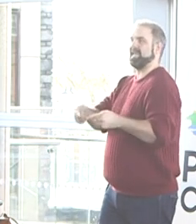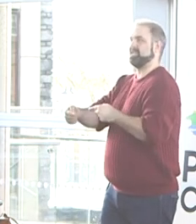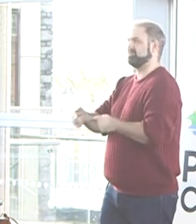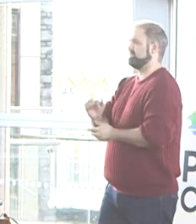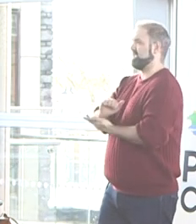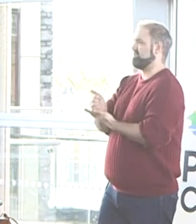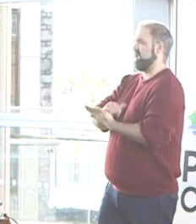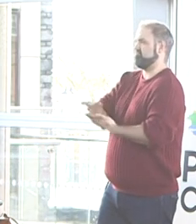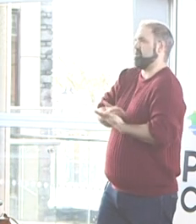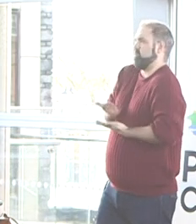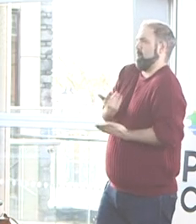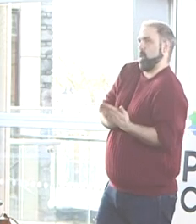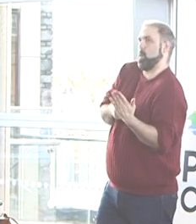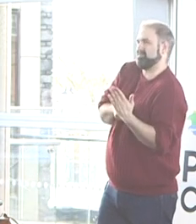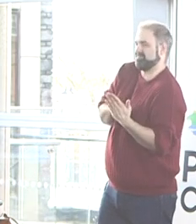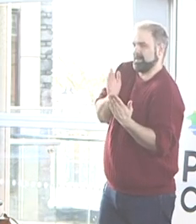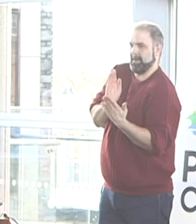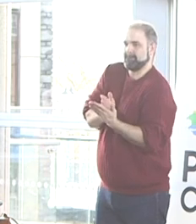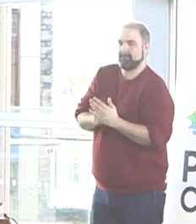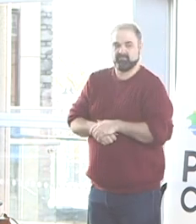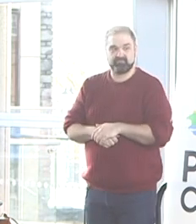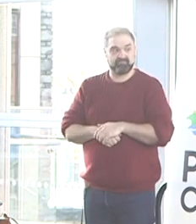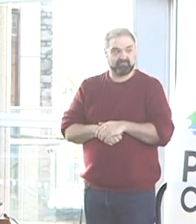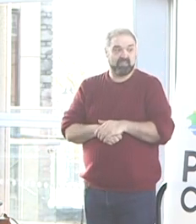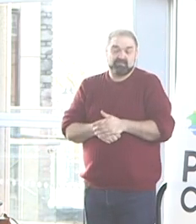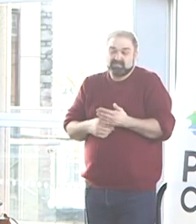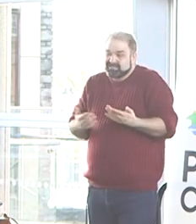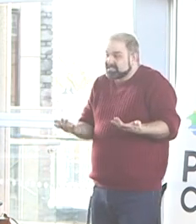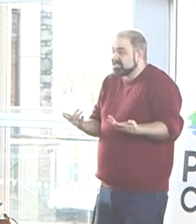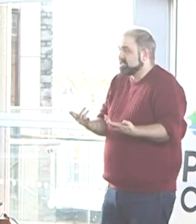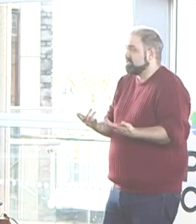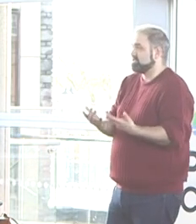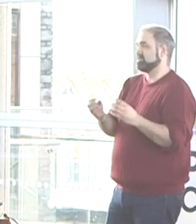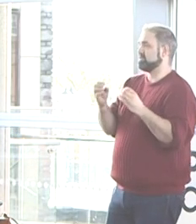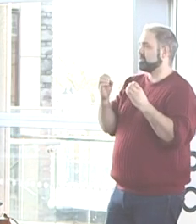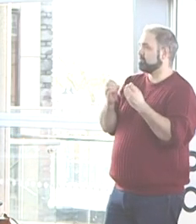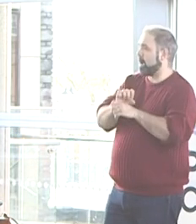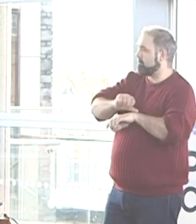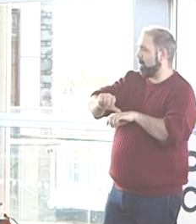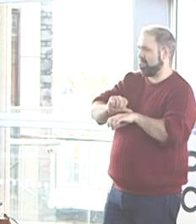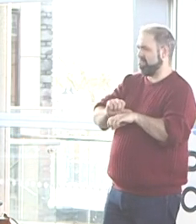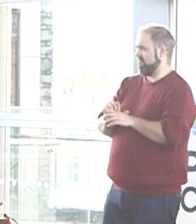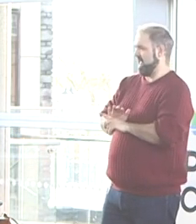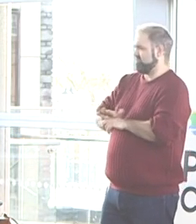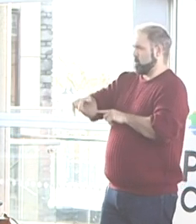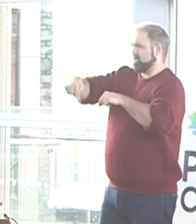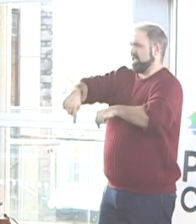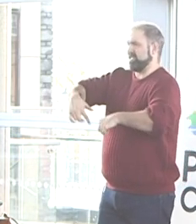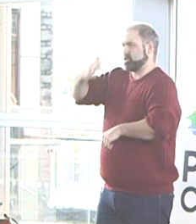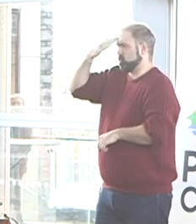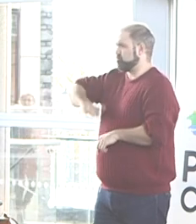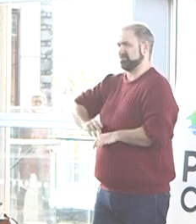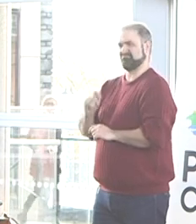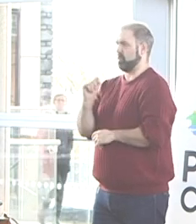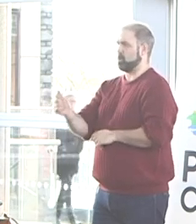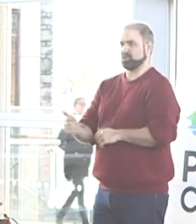example. Yeah. But there you go. Yeah, we don't have a Bible Belt in quite the same way in this country. Is the bottom